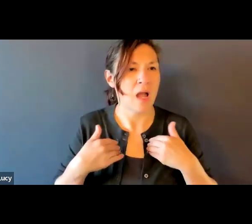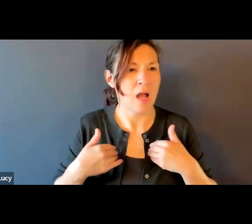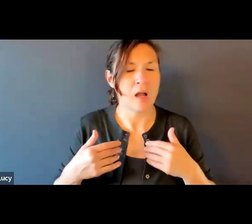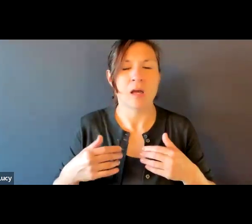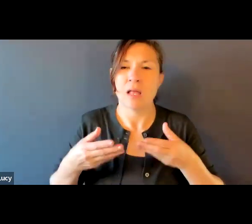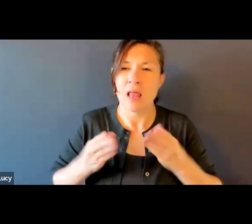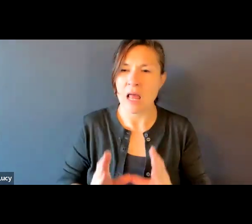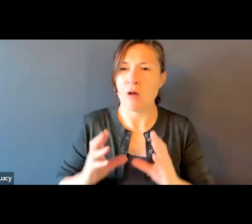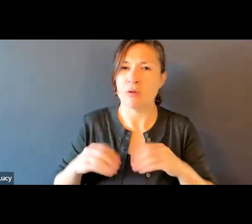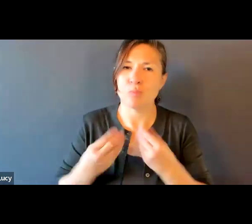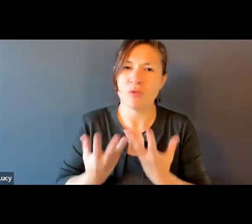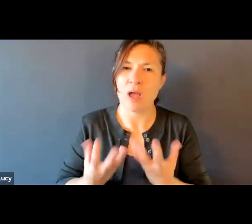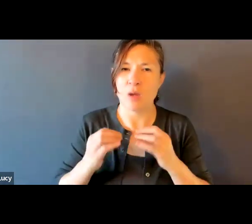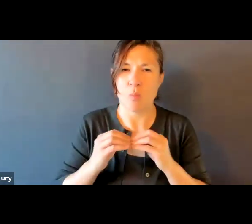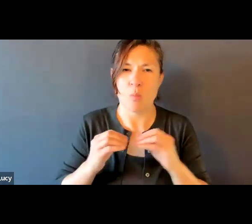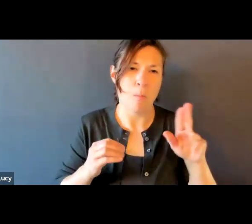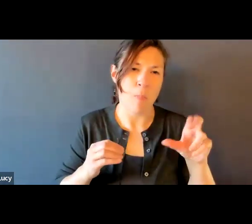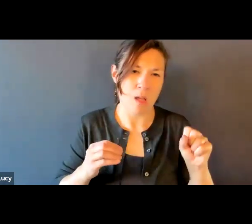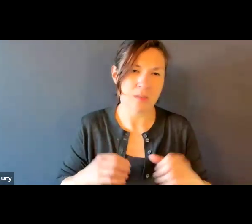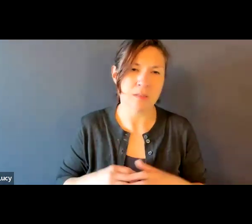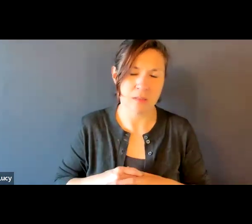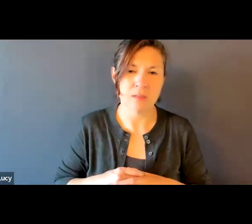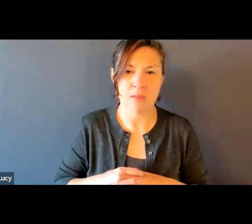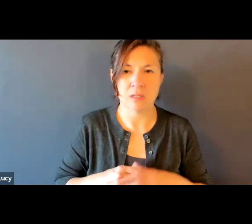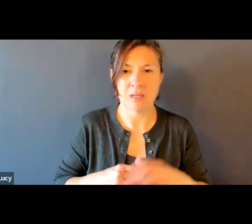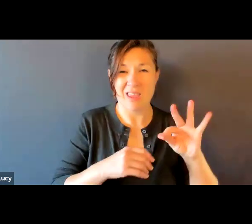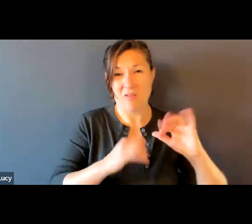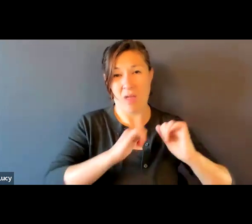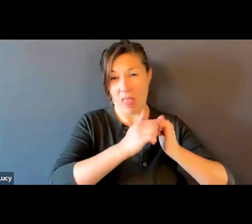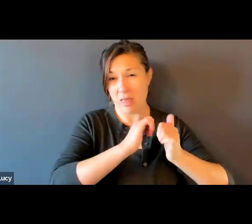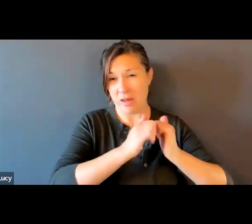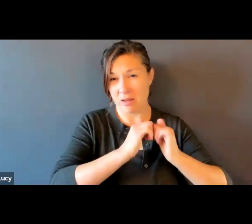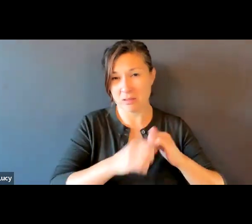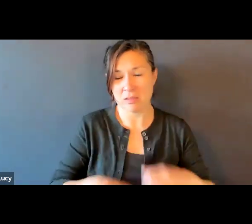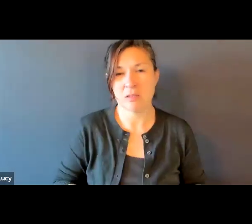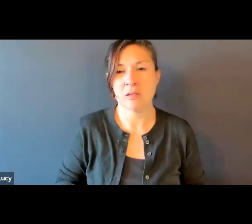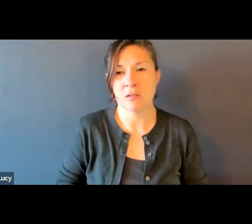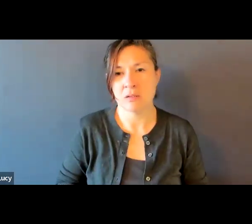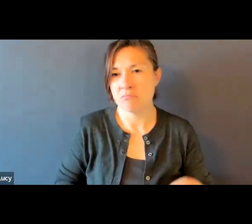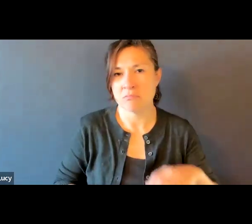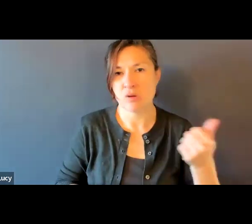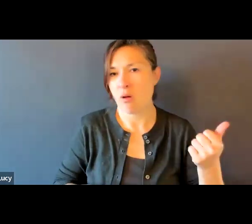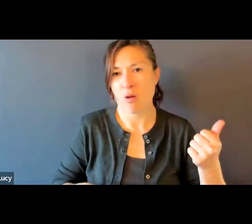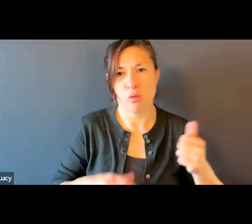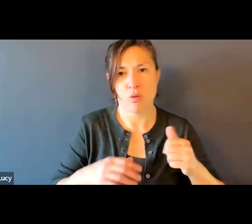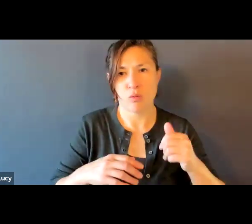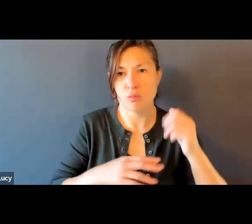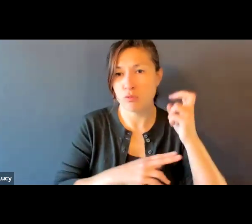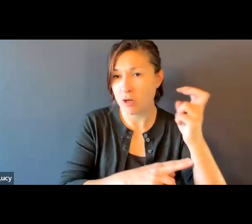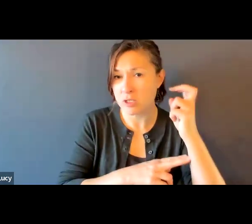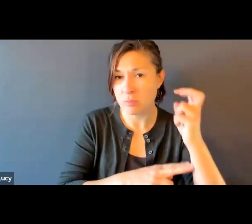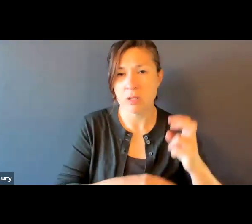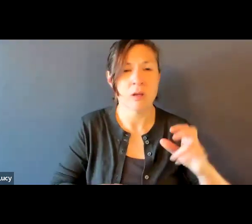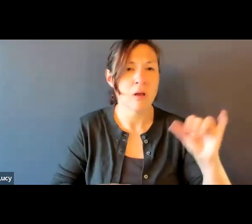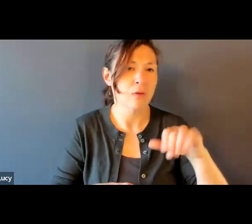and field trips and these types of additional transportation. And then the short-term thing that